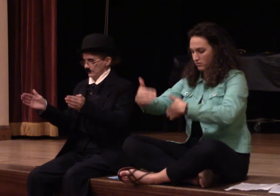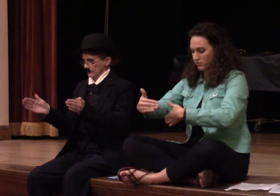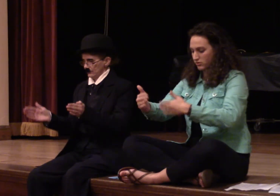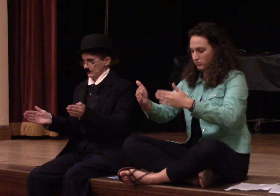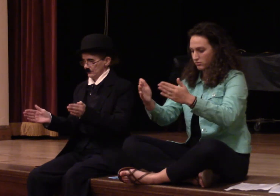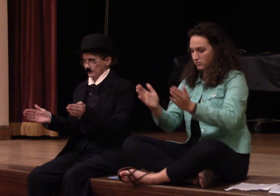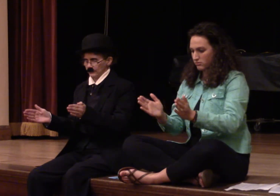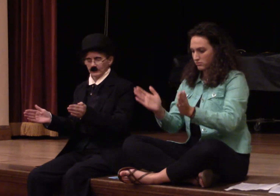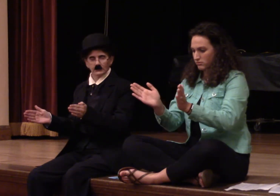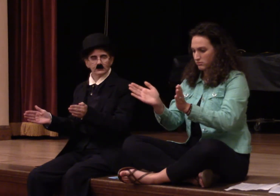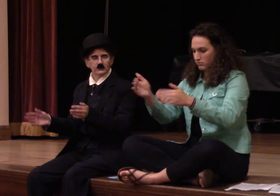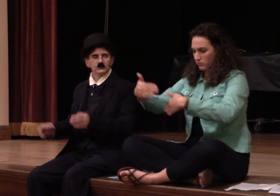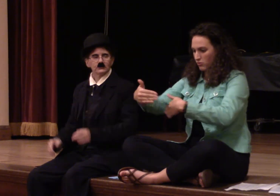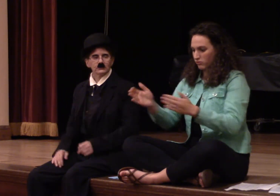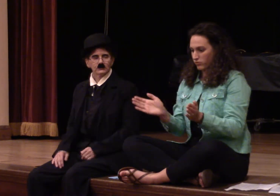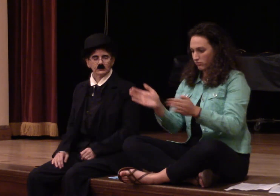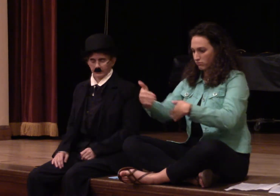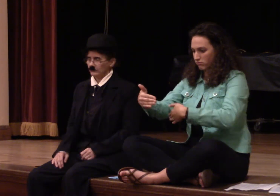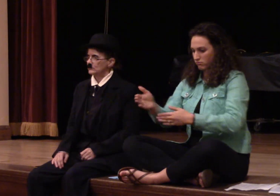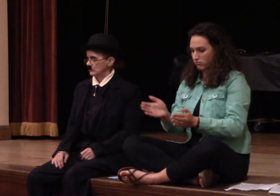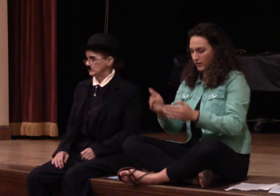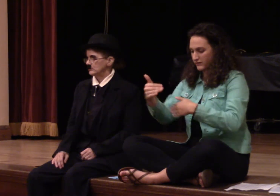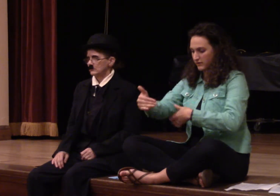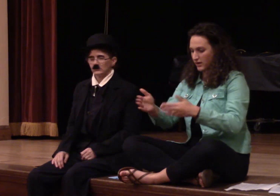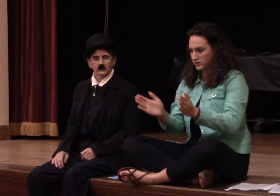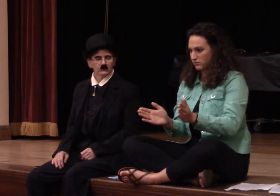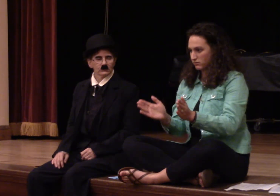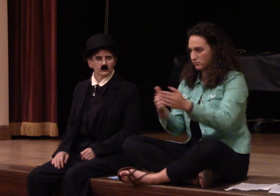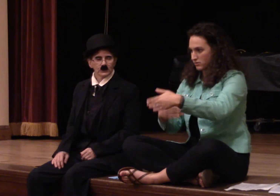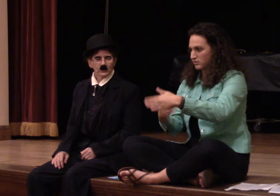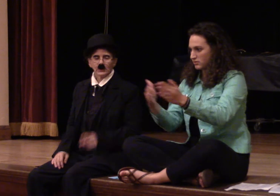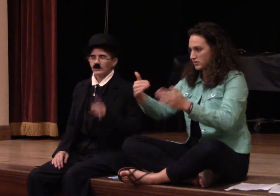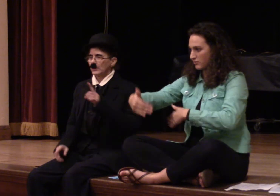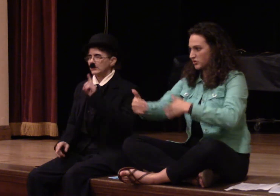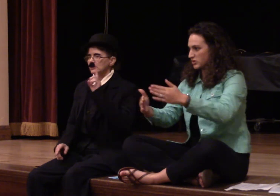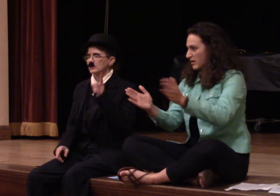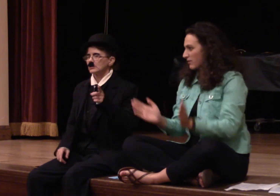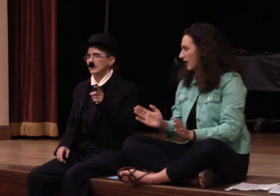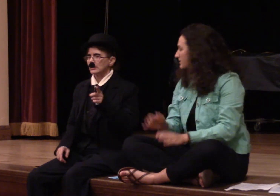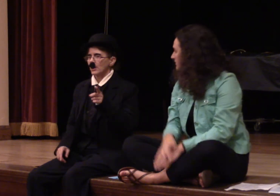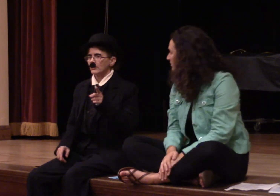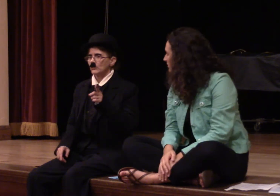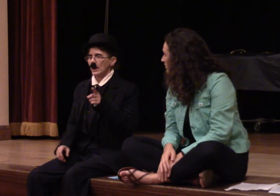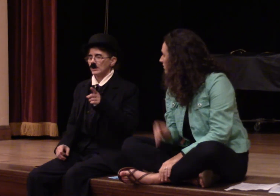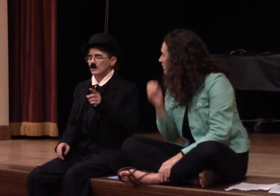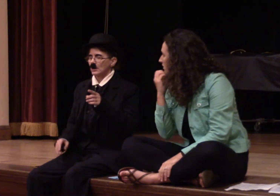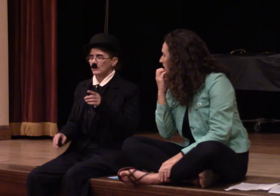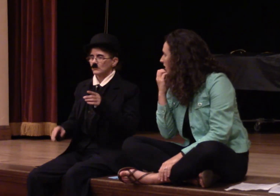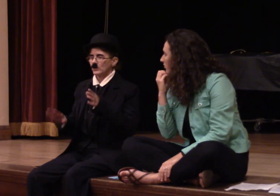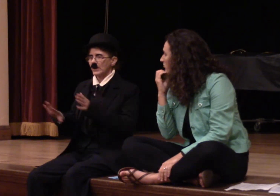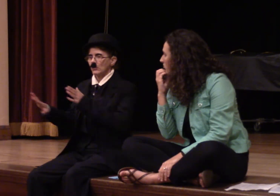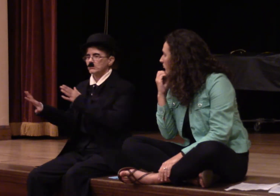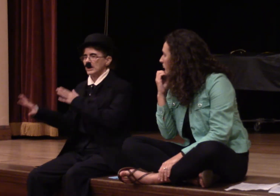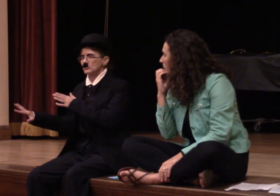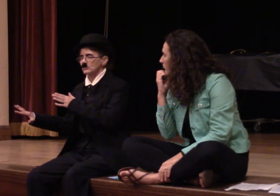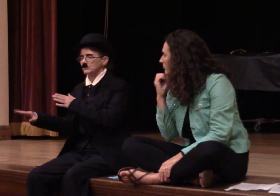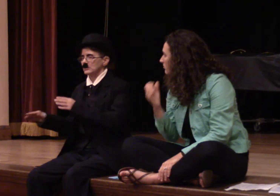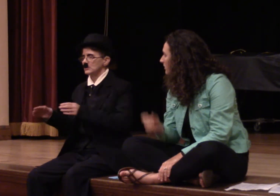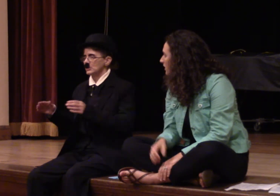Room or room, I've seen that too. Yeah, so just make a box. Another way, without bedroom, you can